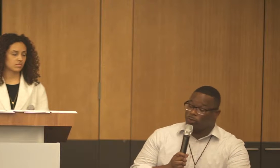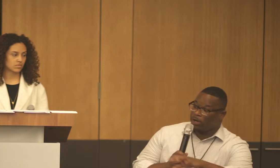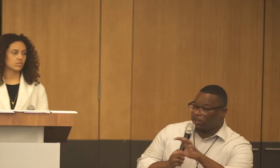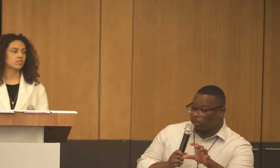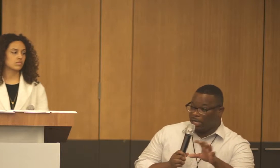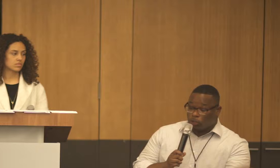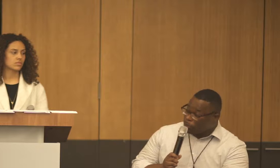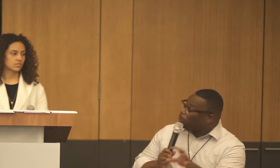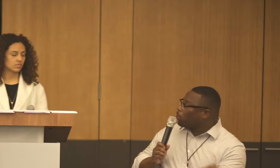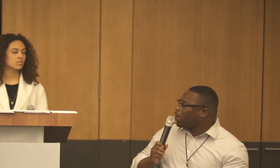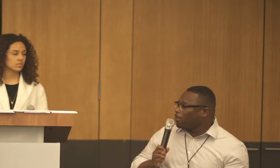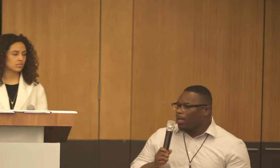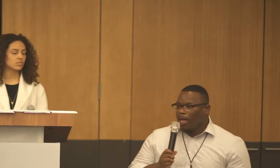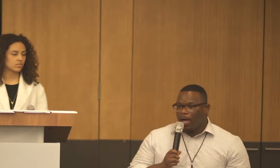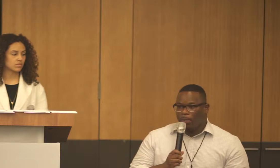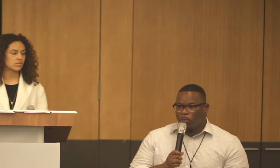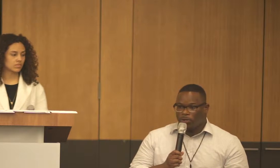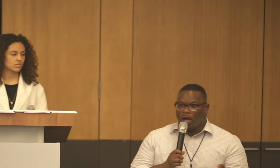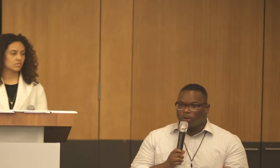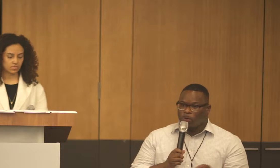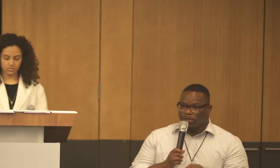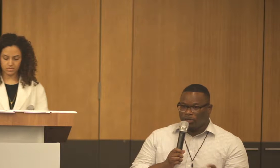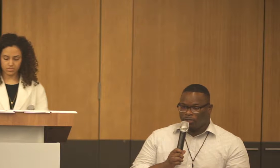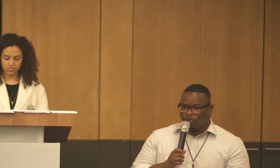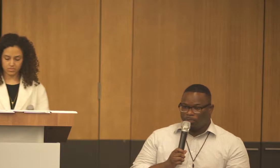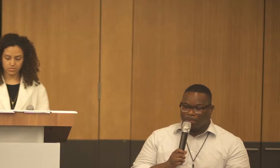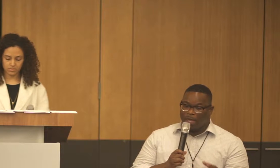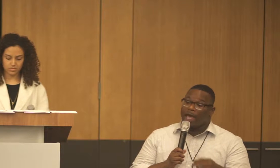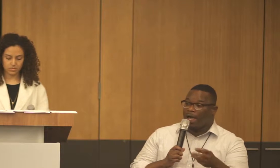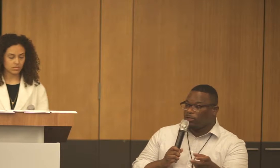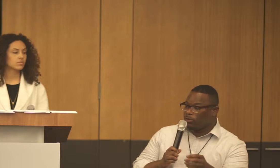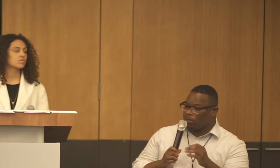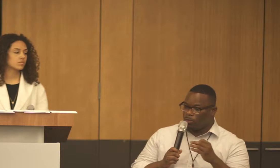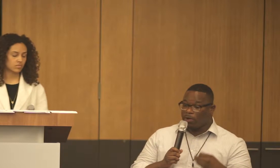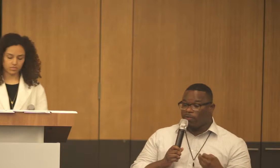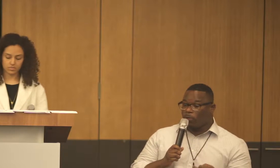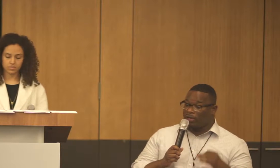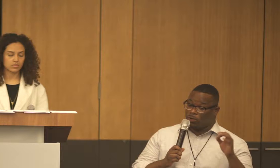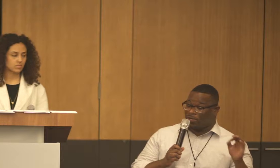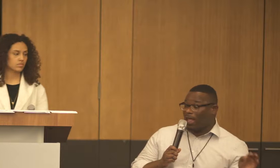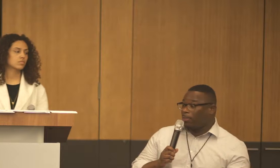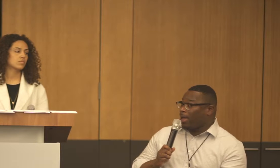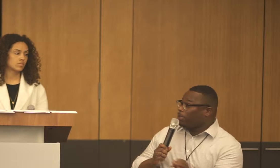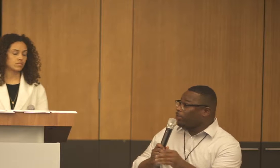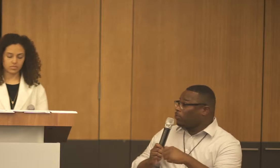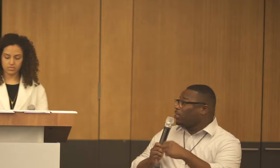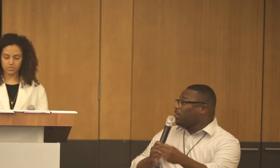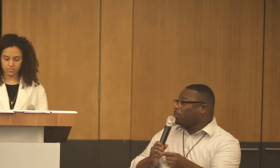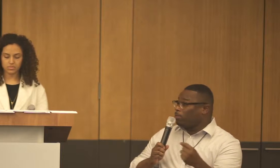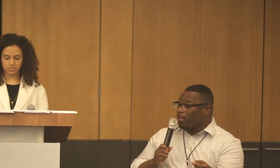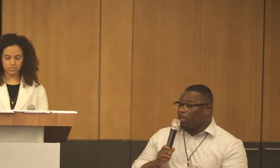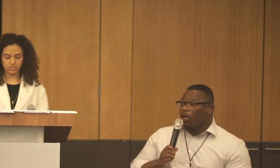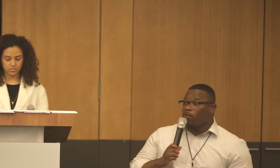squarely in sort of their internship program. With other organizations, maybe a Kaiser, we're viewed as sort of a talent pipeline.